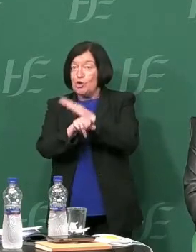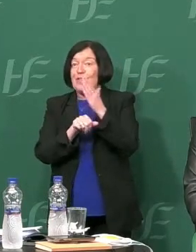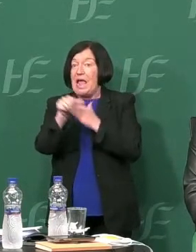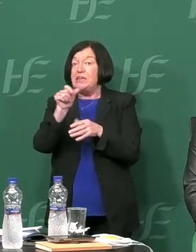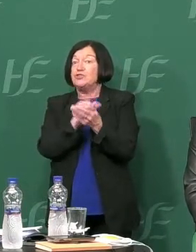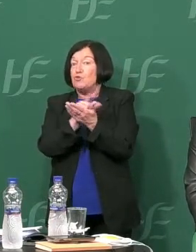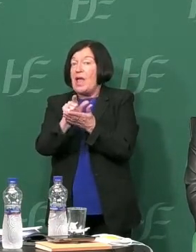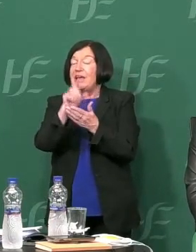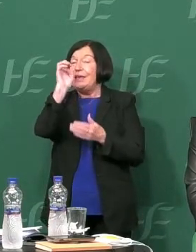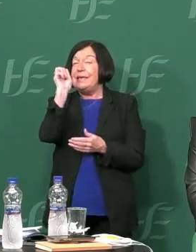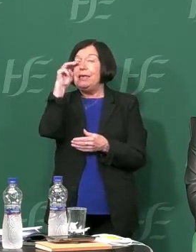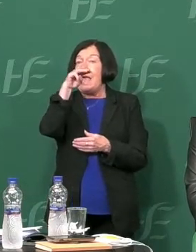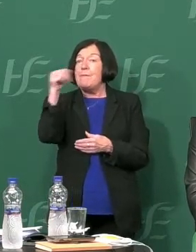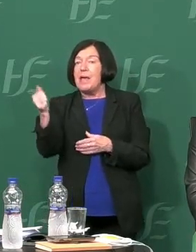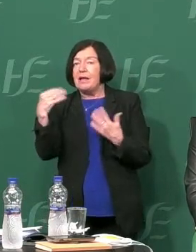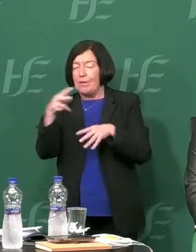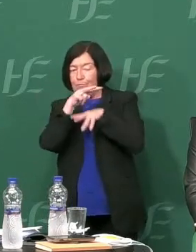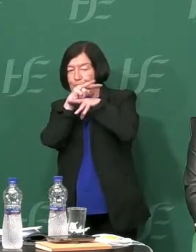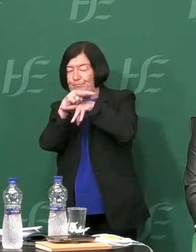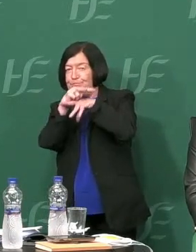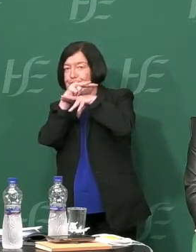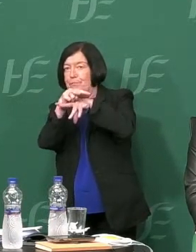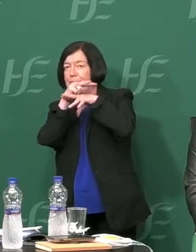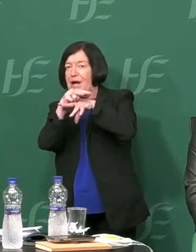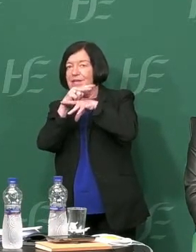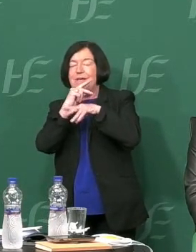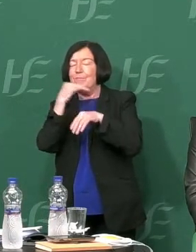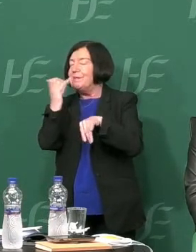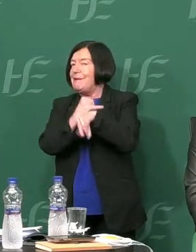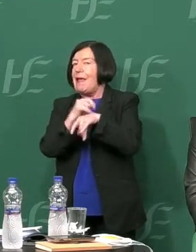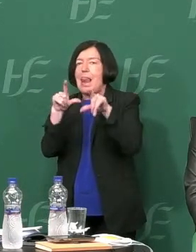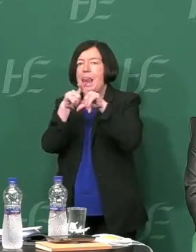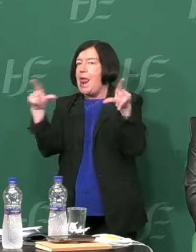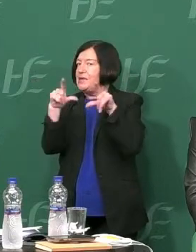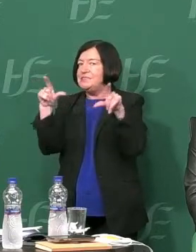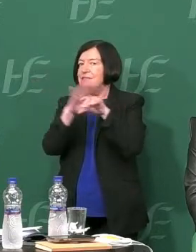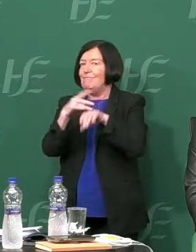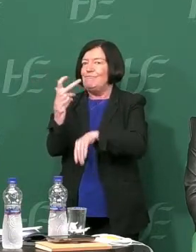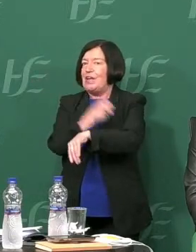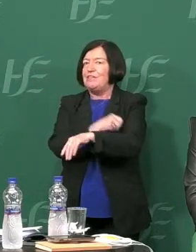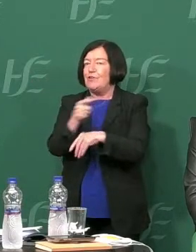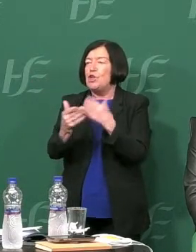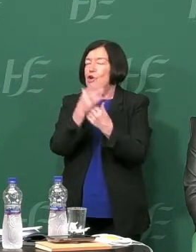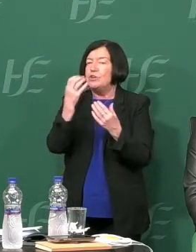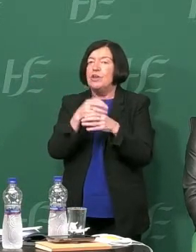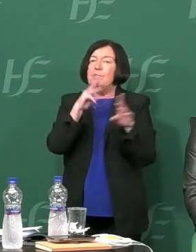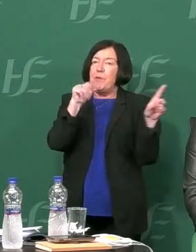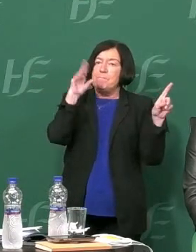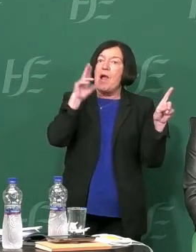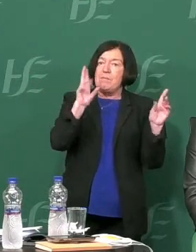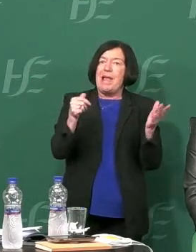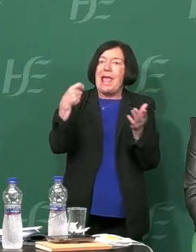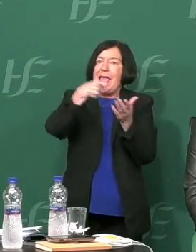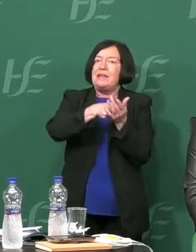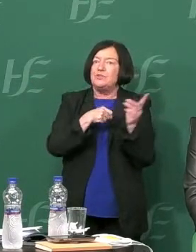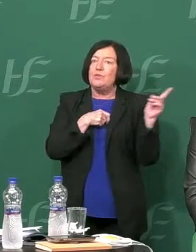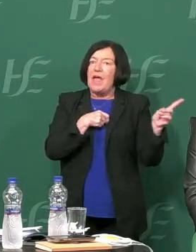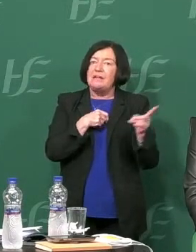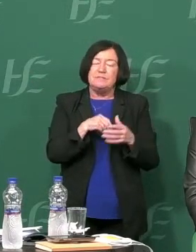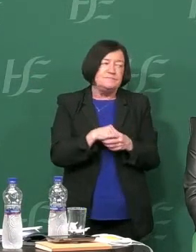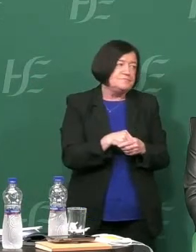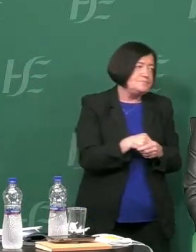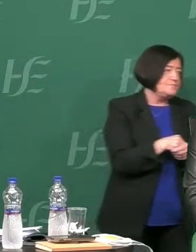stage, and the EMA are monitoring that, but there isn't a licensed product below the age of 12 right now. But Martin might be able to give further